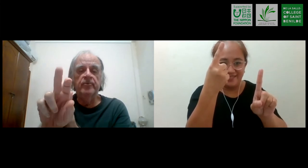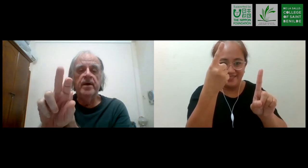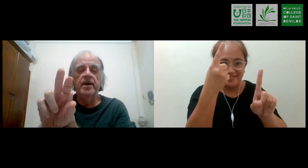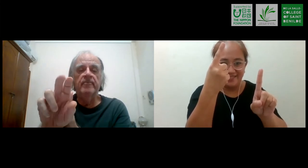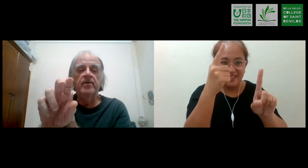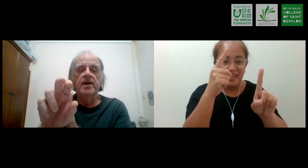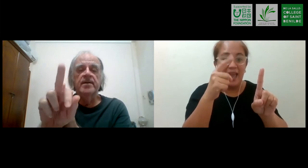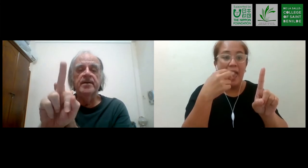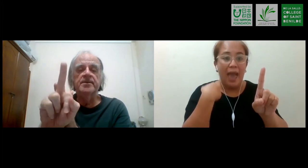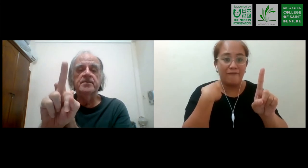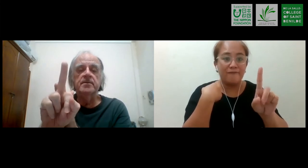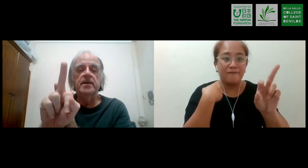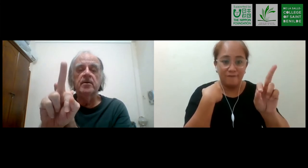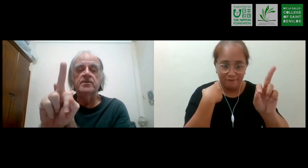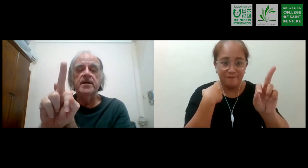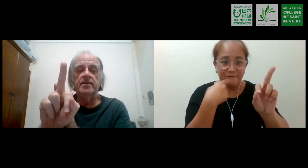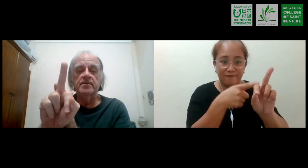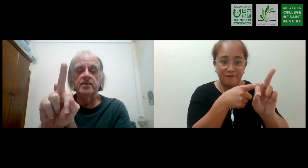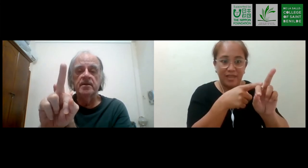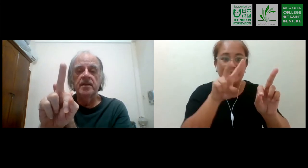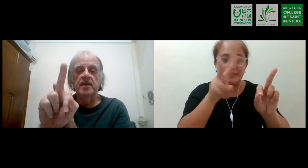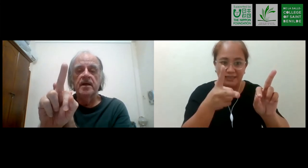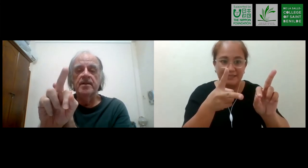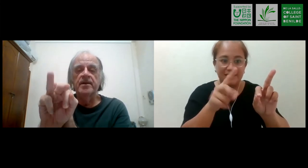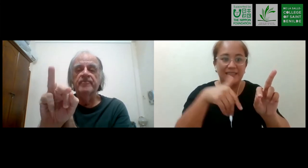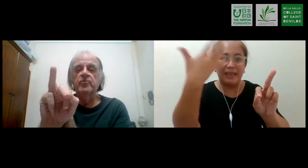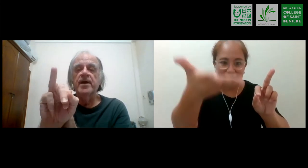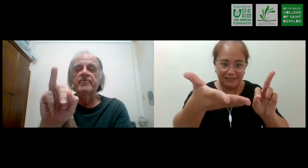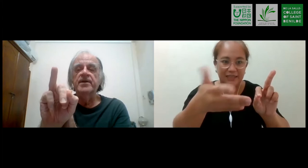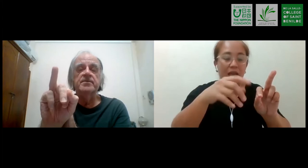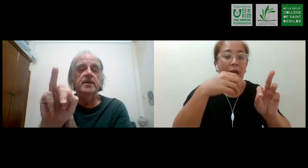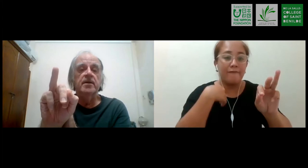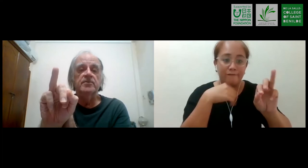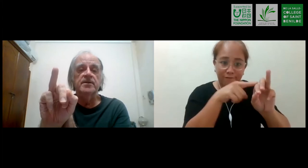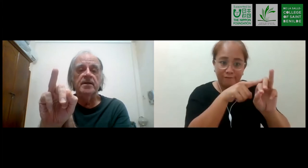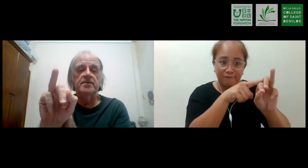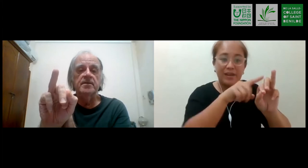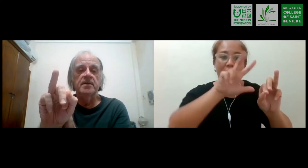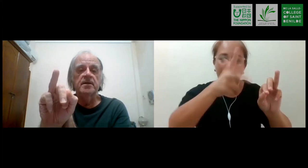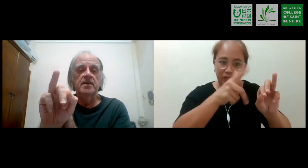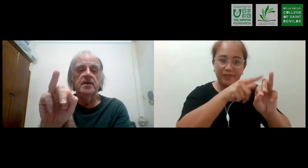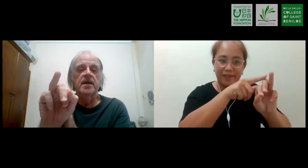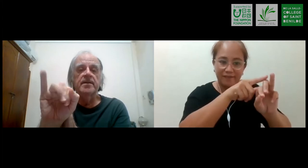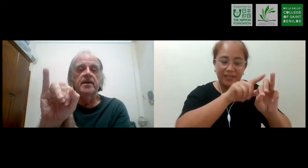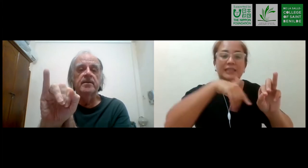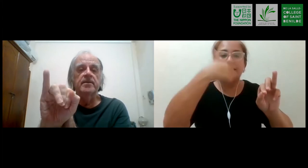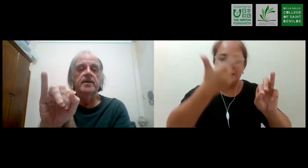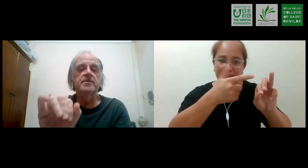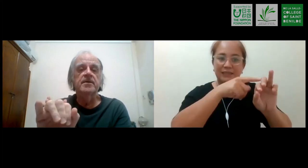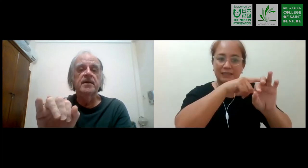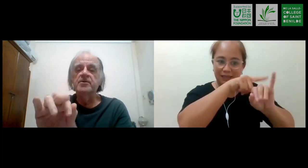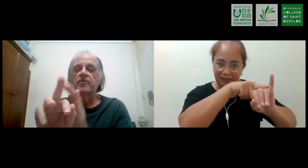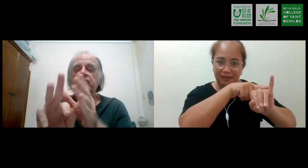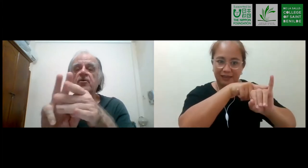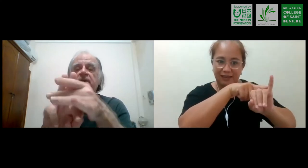And if you have this, it goes next. And then if you have this, it goes next, and then